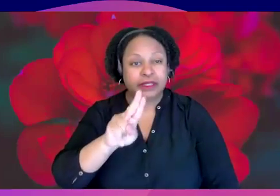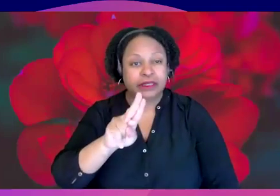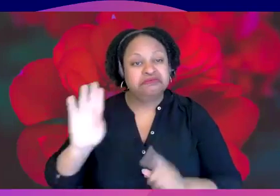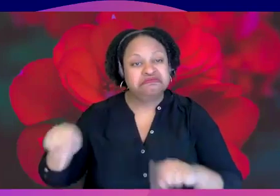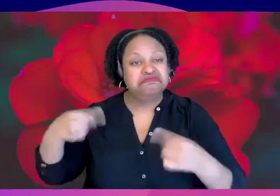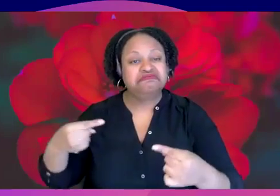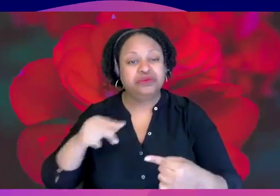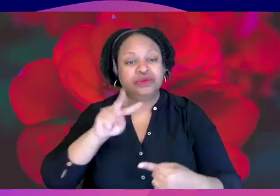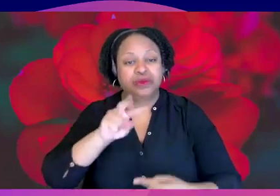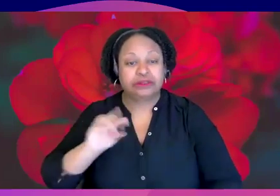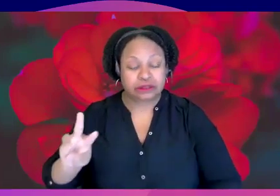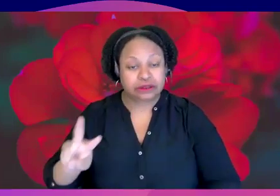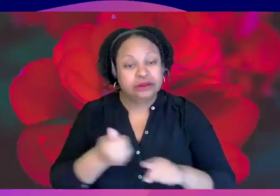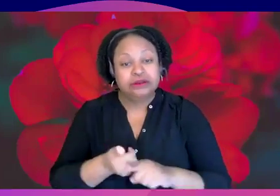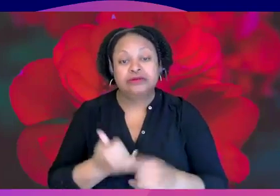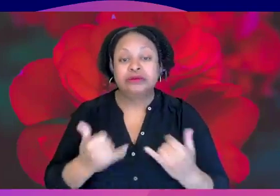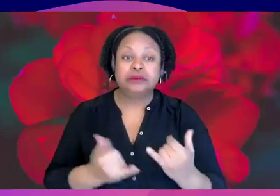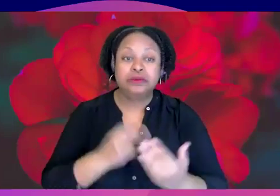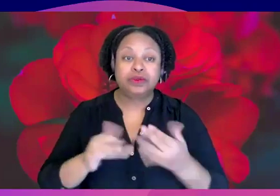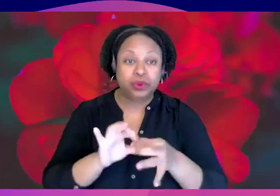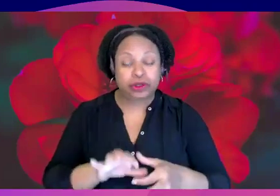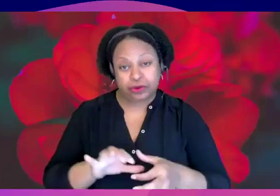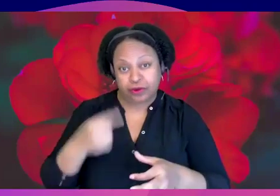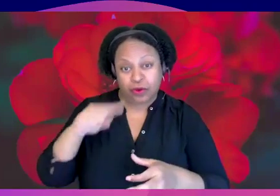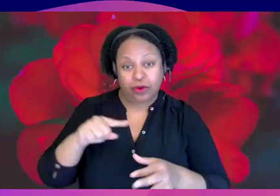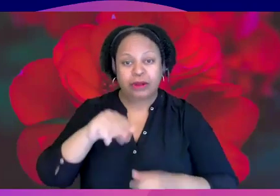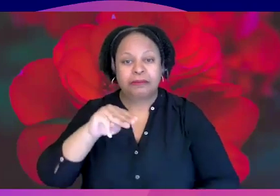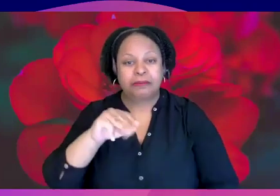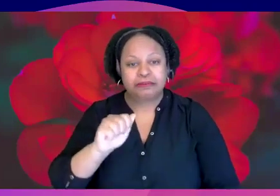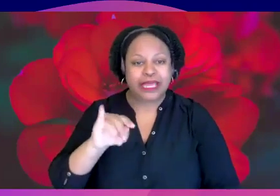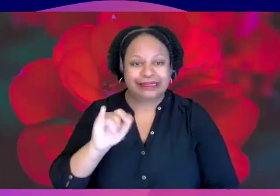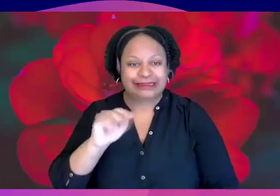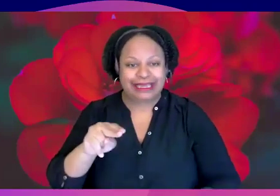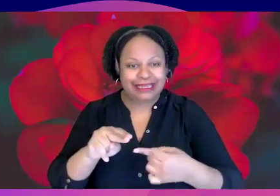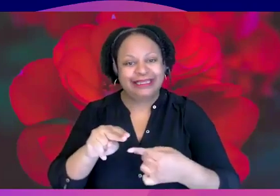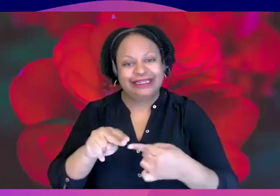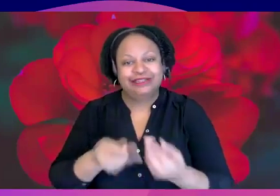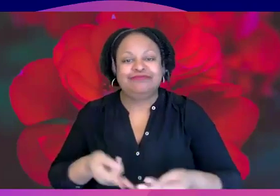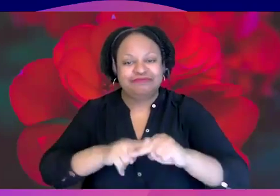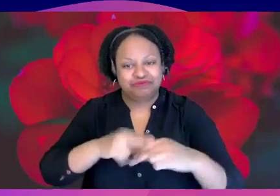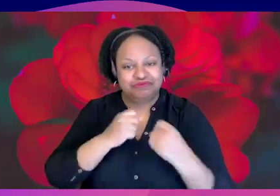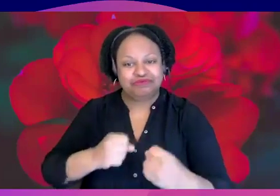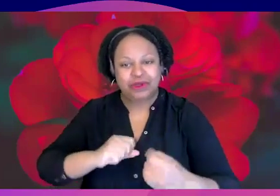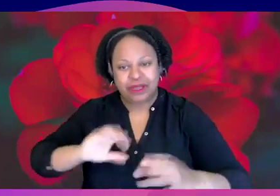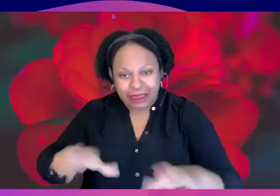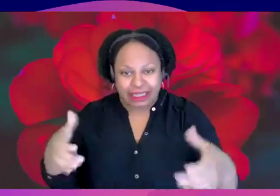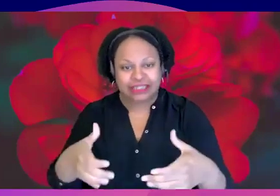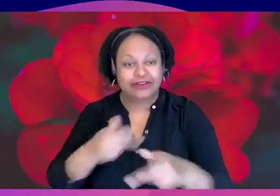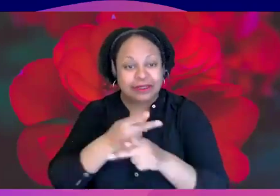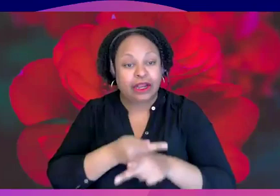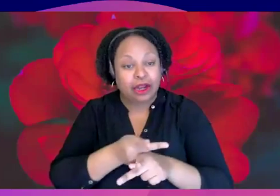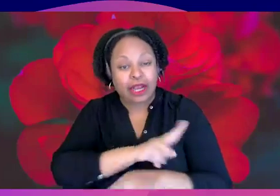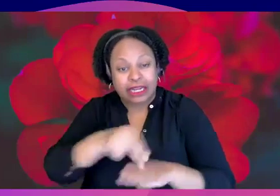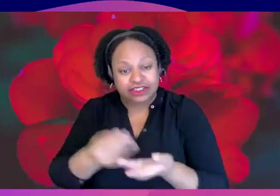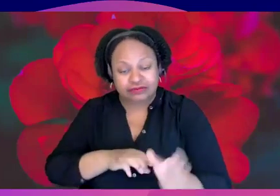2006. She is currently the Project Coordinator for Maintain, Strengthening Collective Care, a nationally funded project